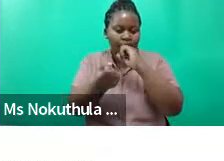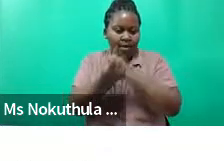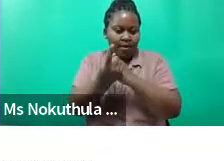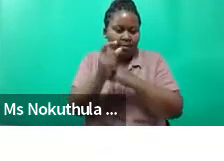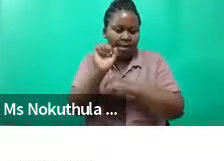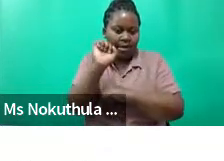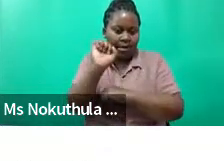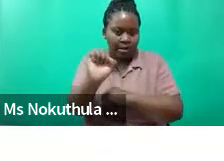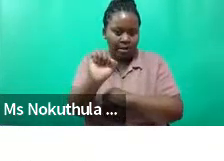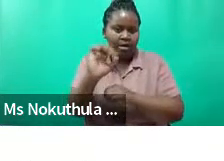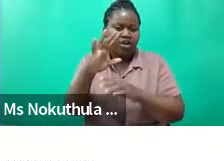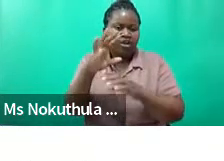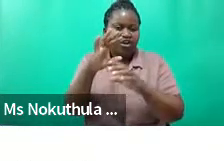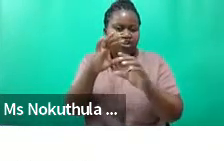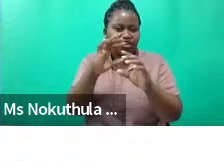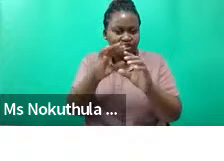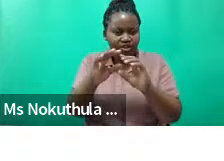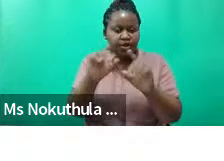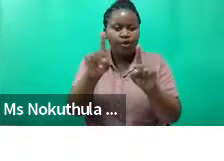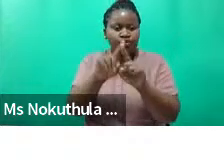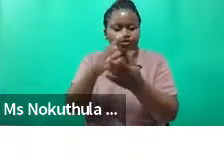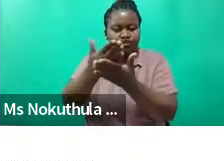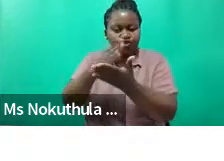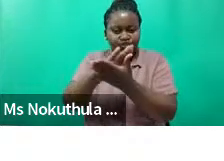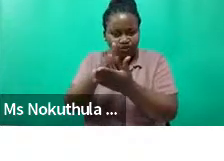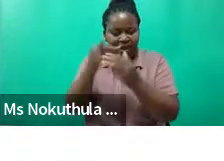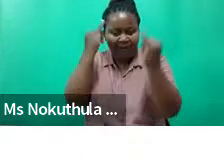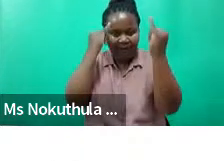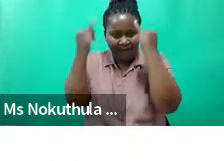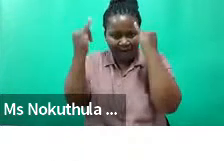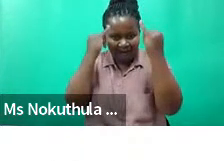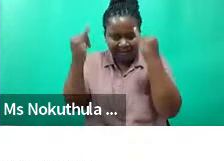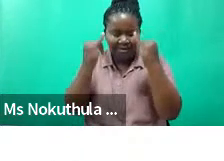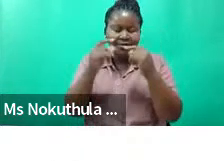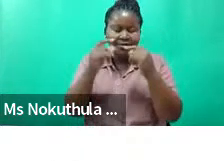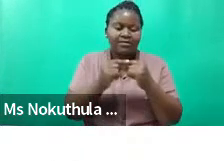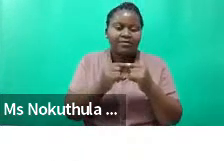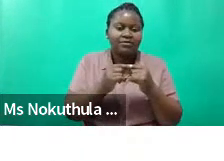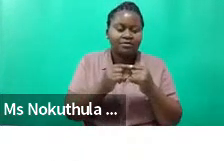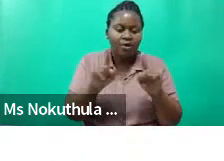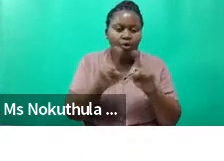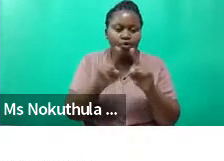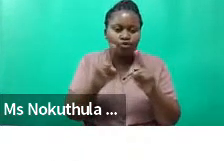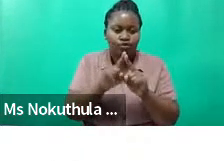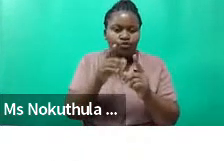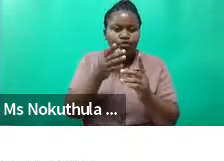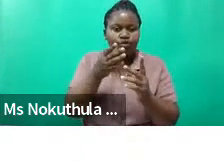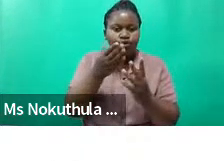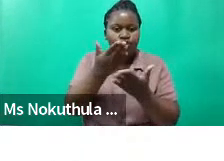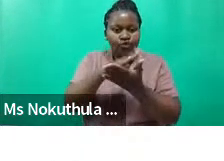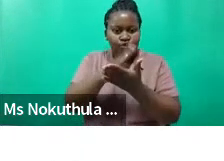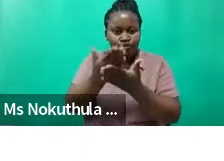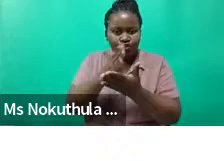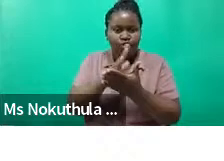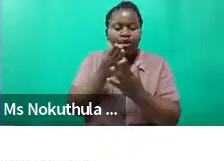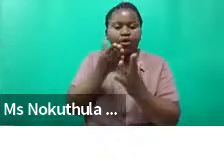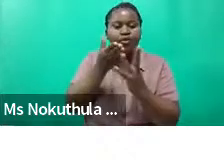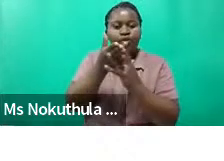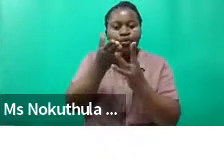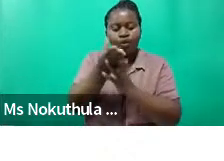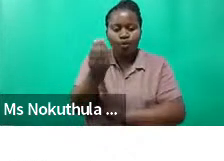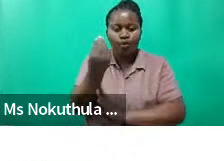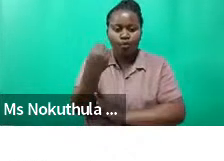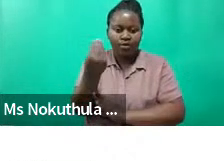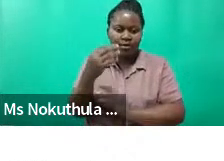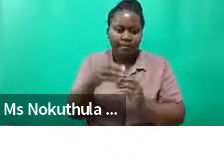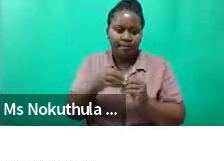of ideas, and course content was then shared via the WhatsApp. Okay, and so she